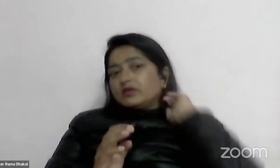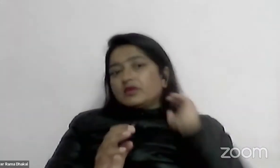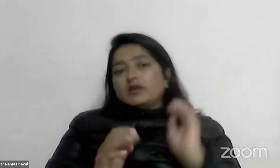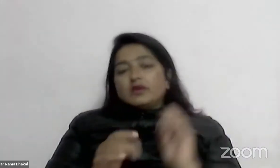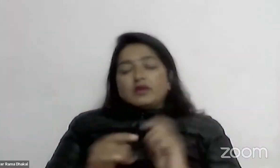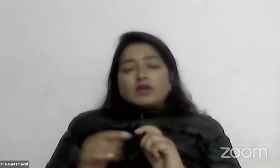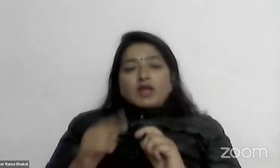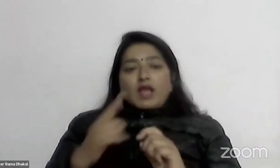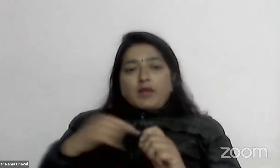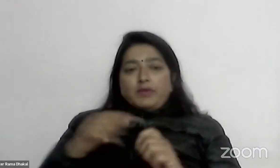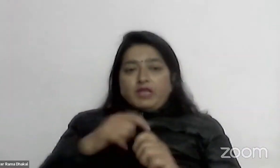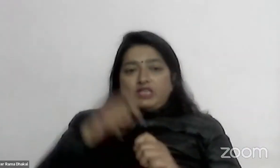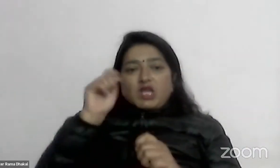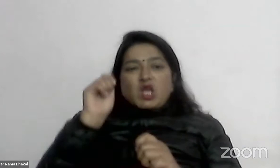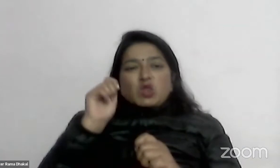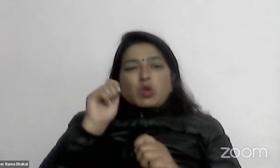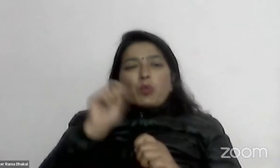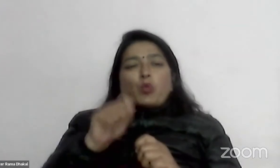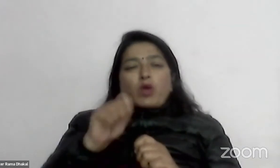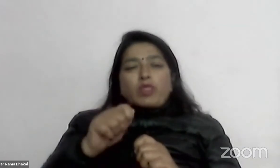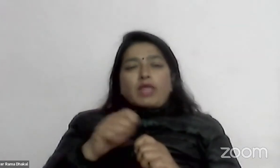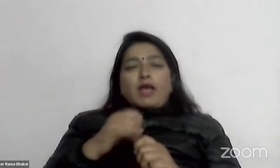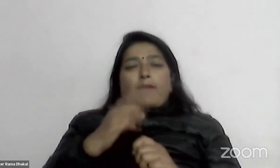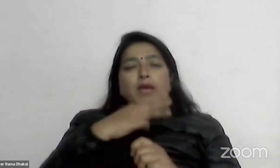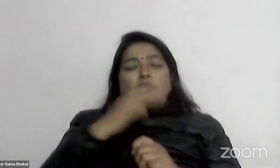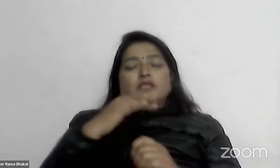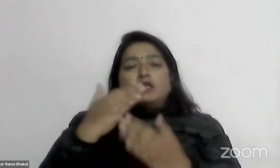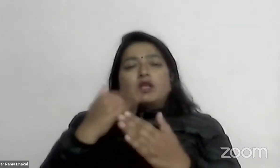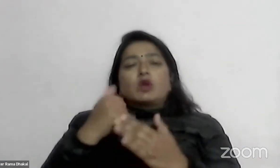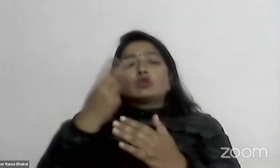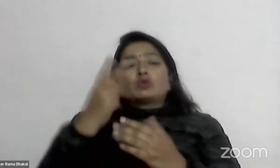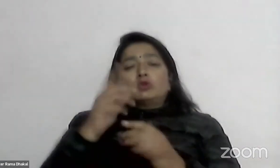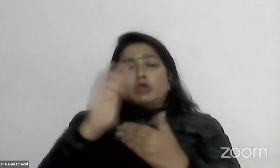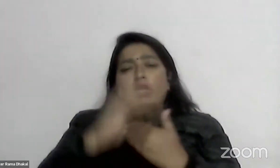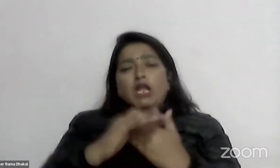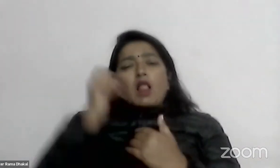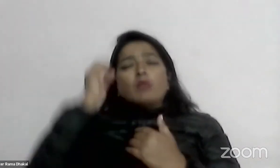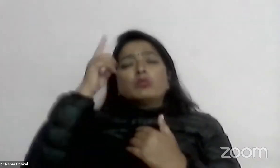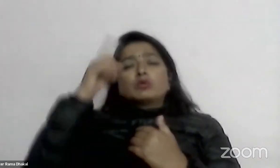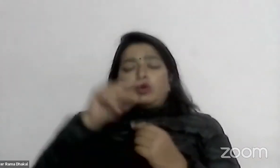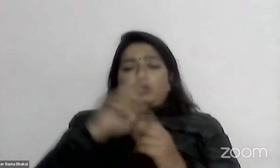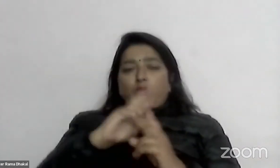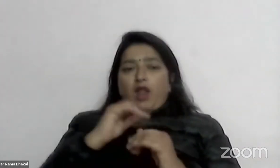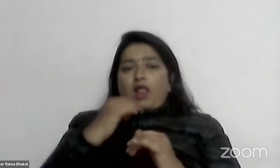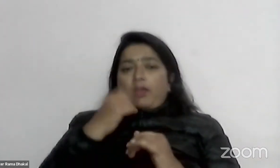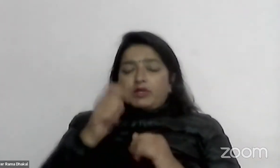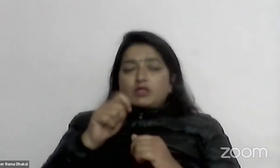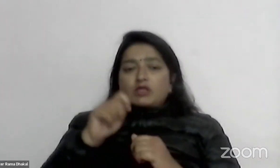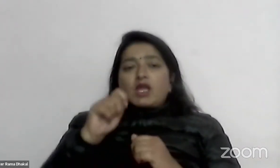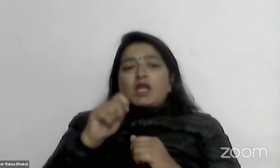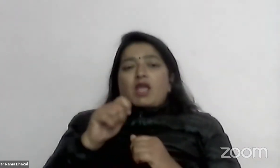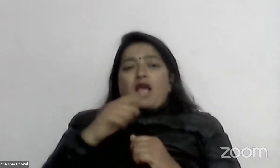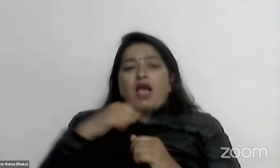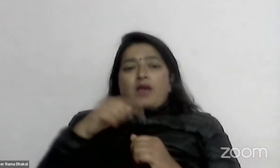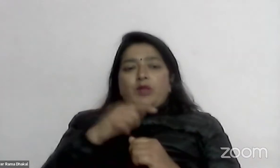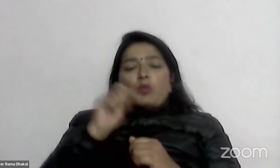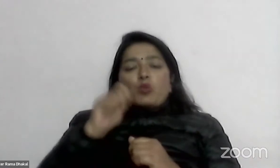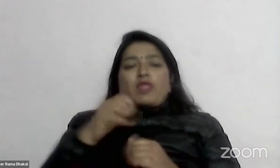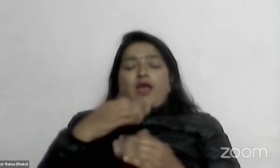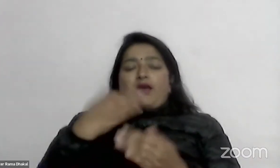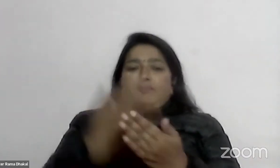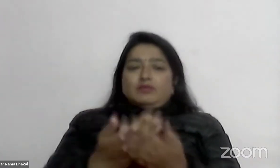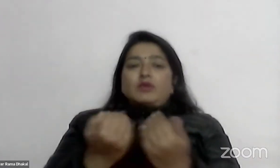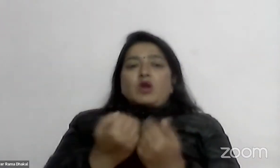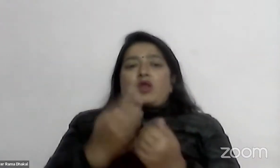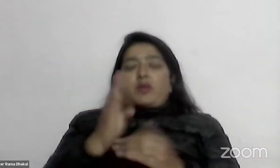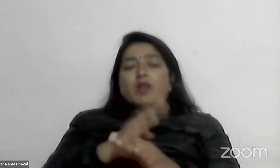on cases in terms of interpreting the breadth of it, the terms of it, et cetera, and some of the concepts. And, you